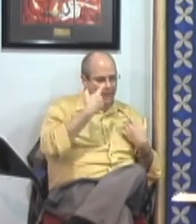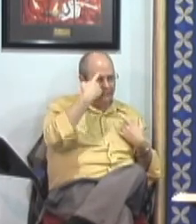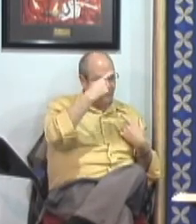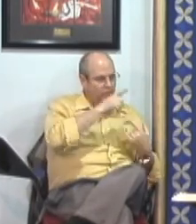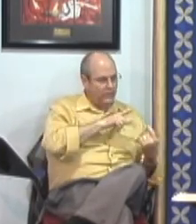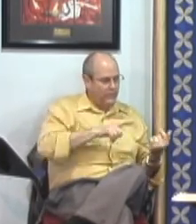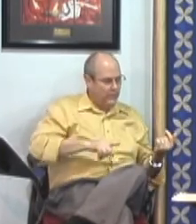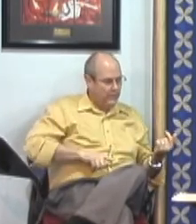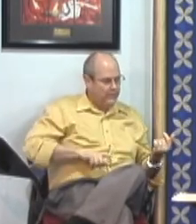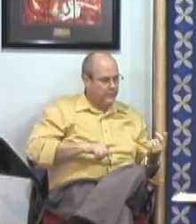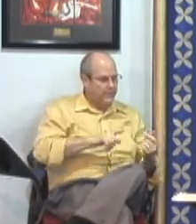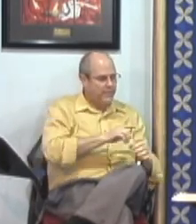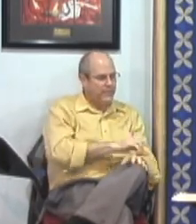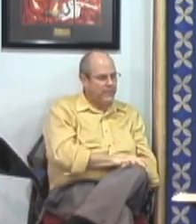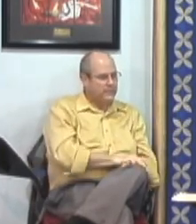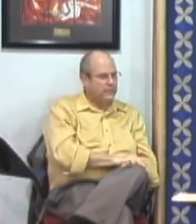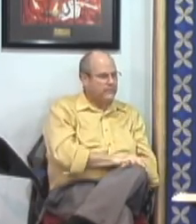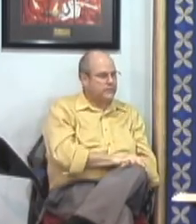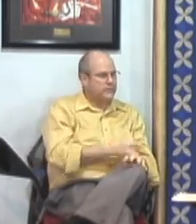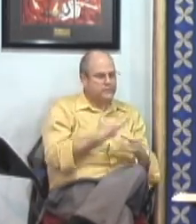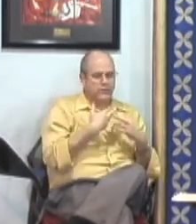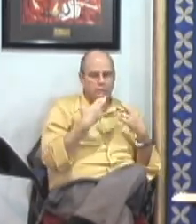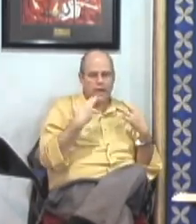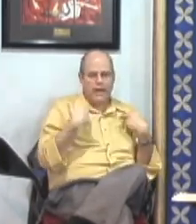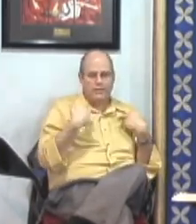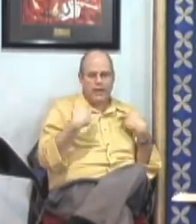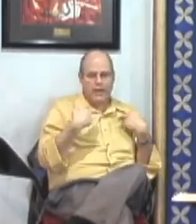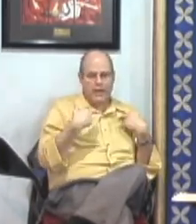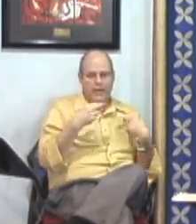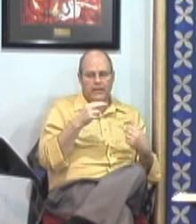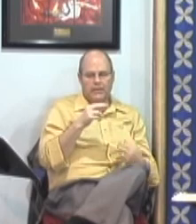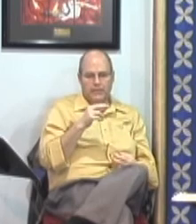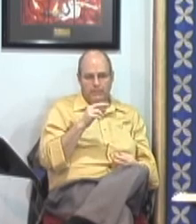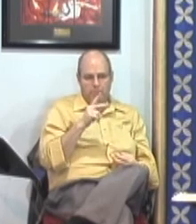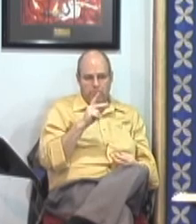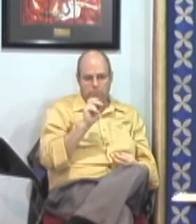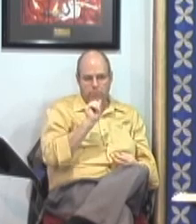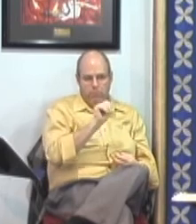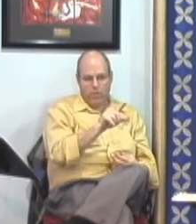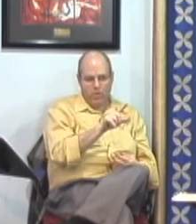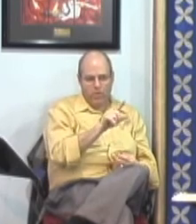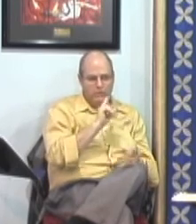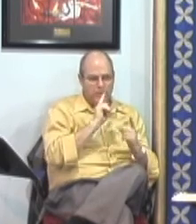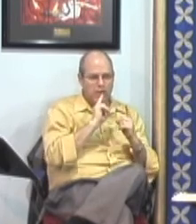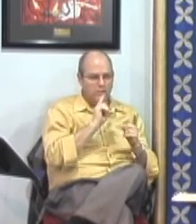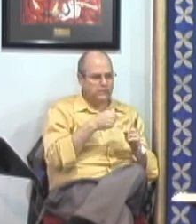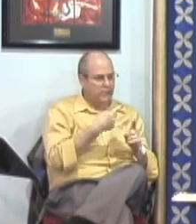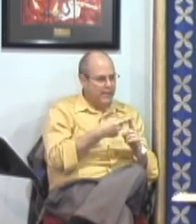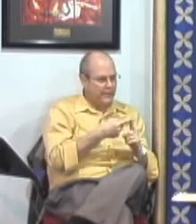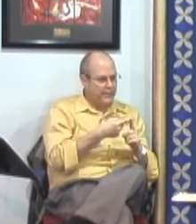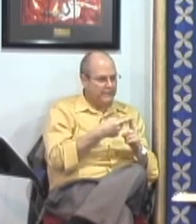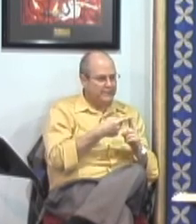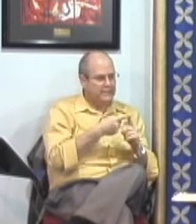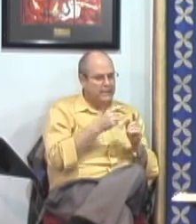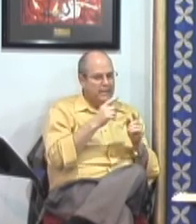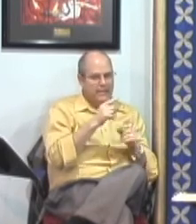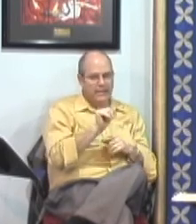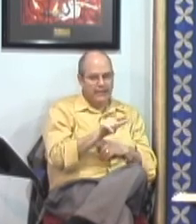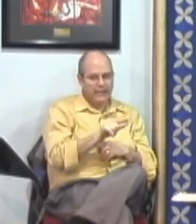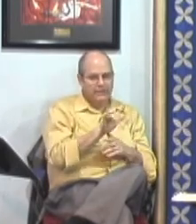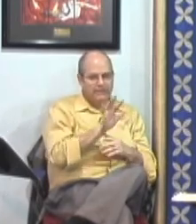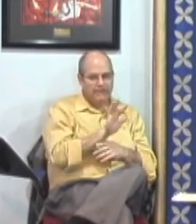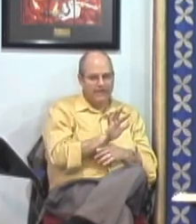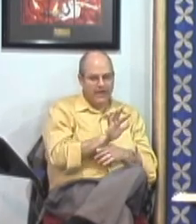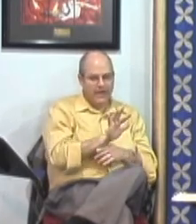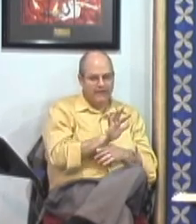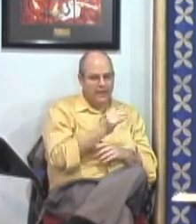away. So Rabbi Shaul, or Paul, also speaks of this in Galatians chapter 5. He says, moreover, those